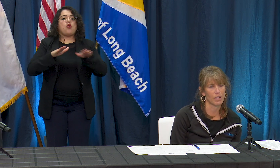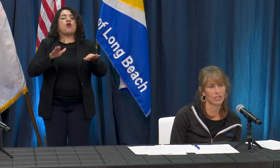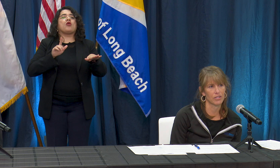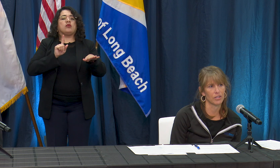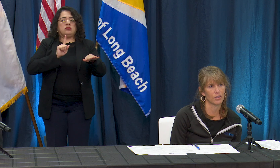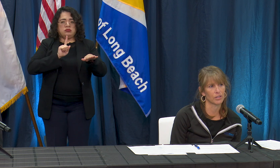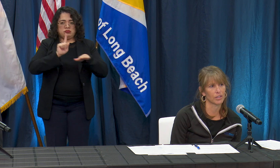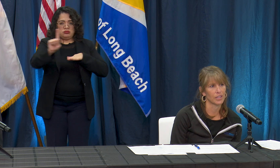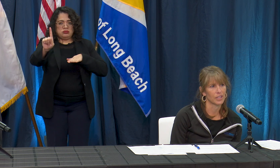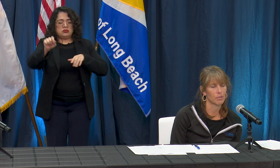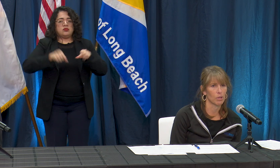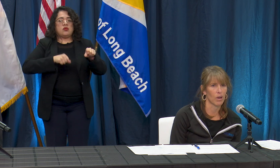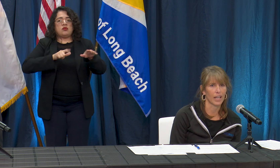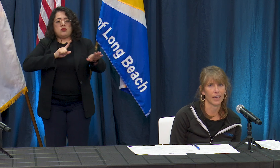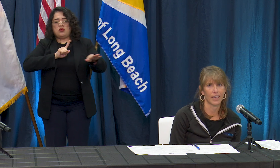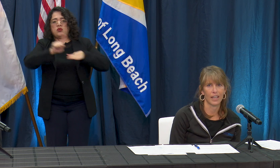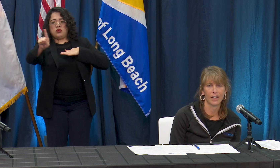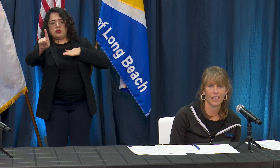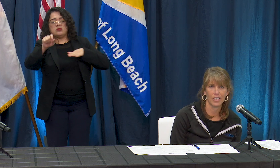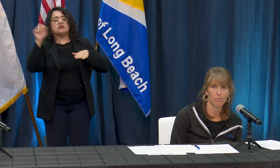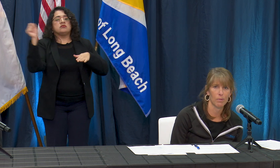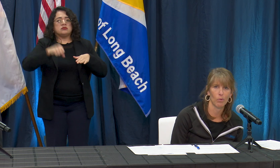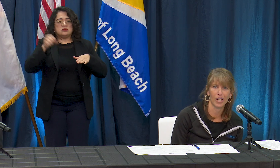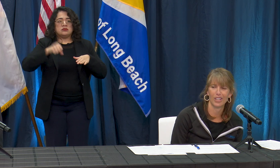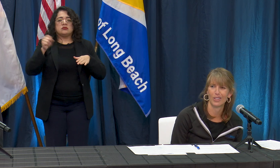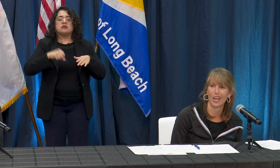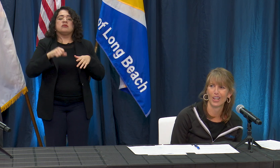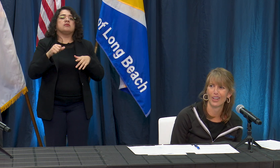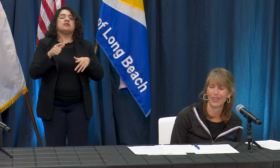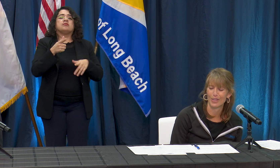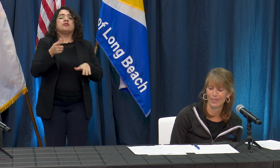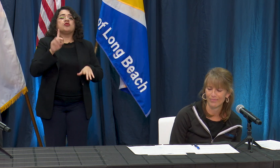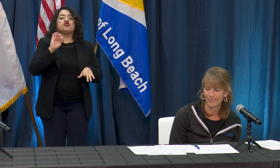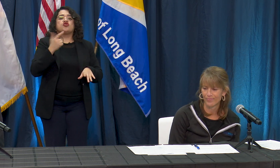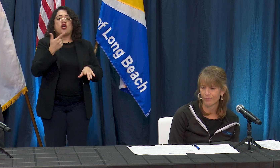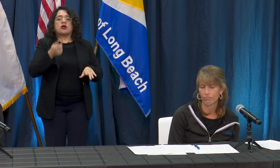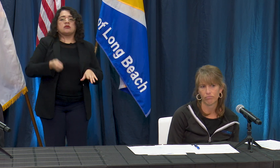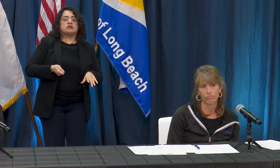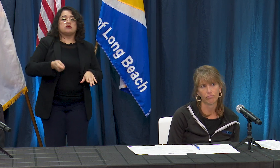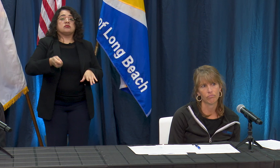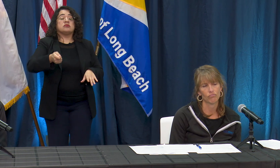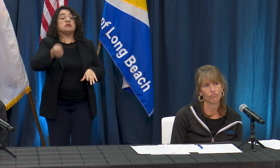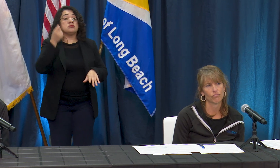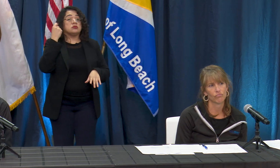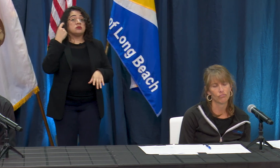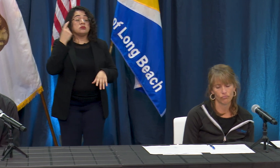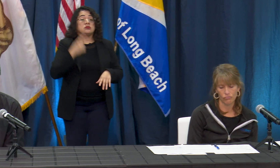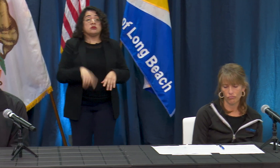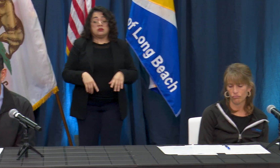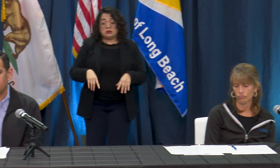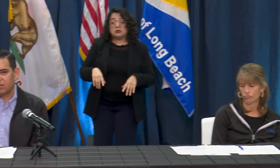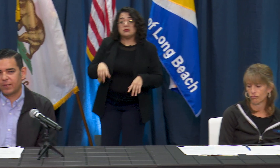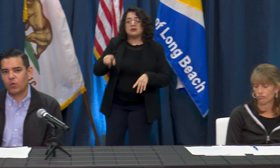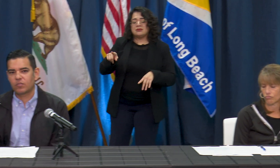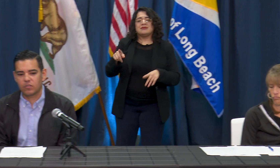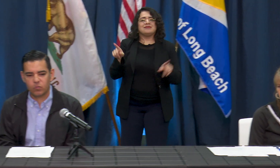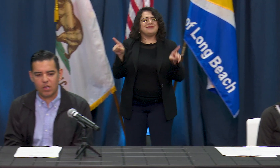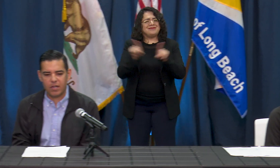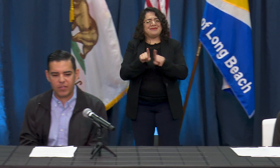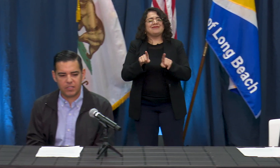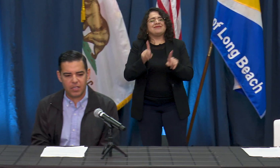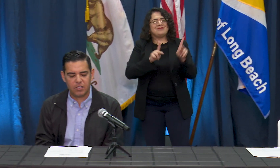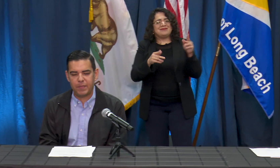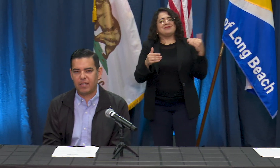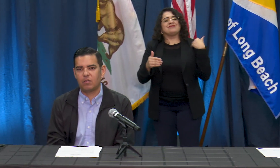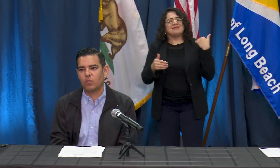than as a space to be walking and engaging, maybe walking your dog or others. Yeah, and I think because I get these same questions as